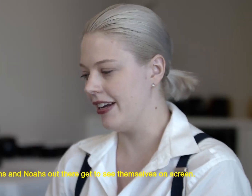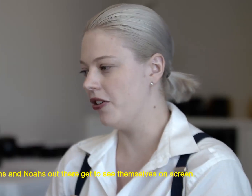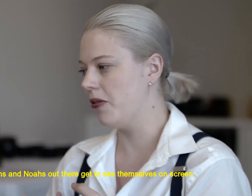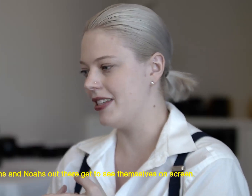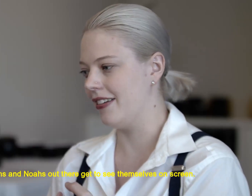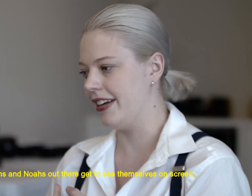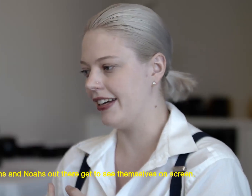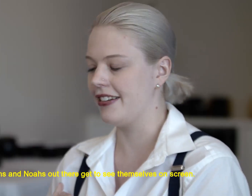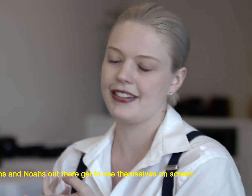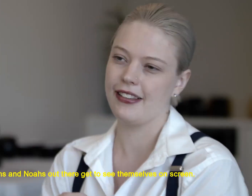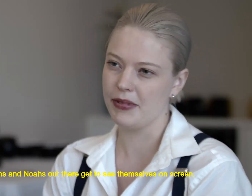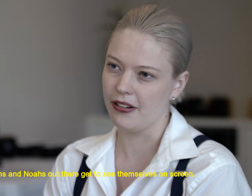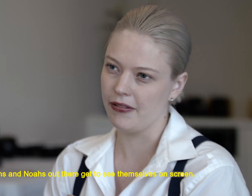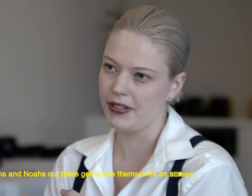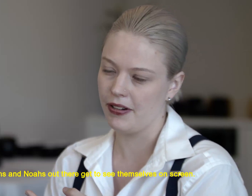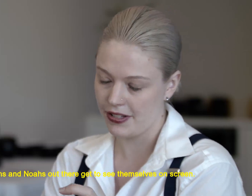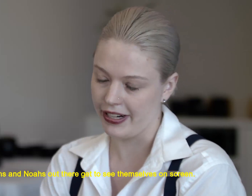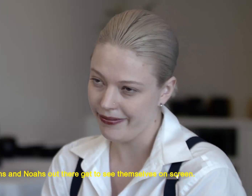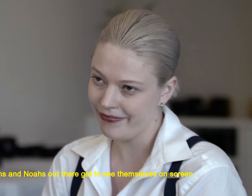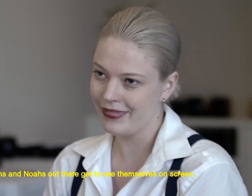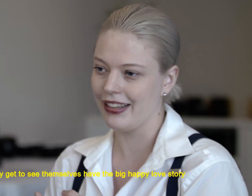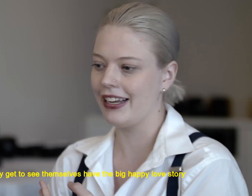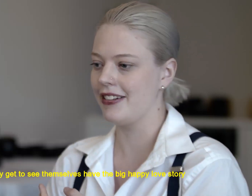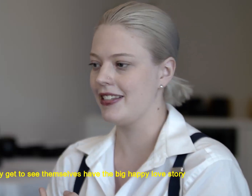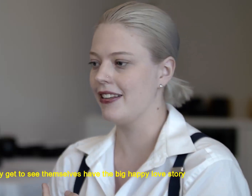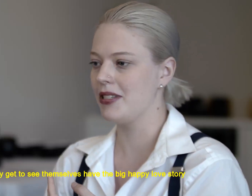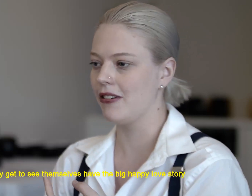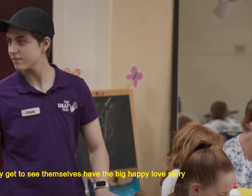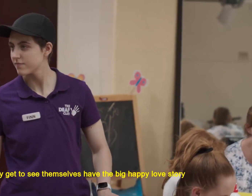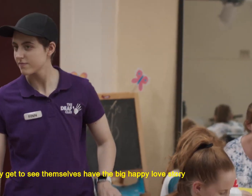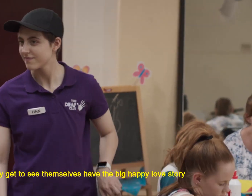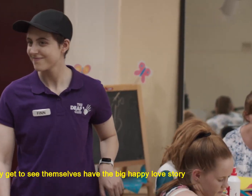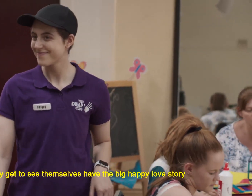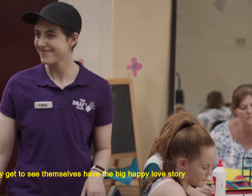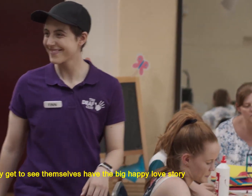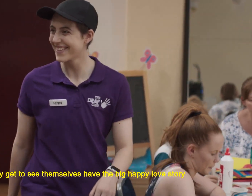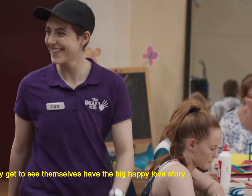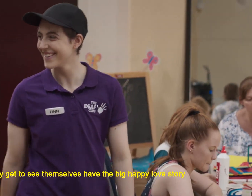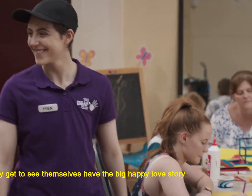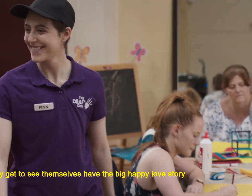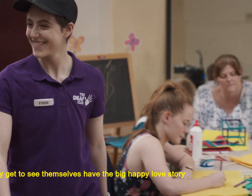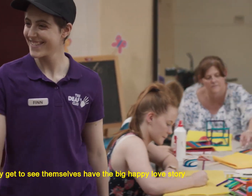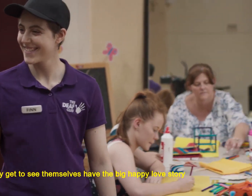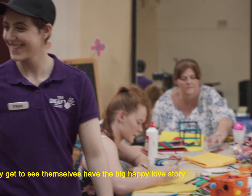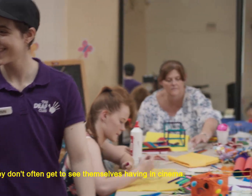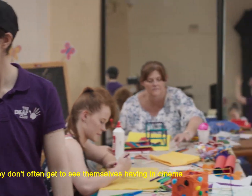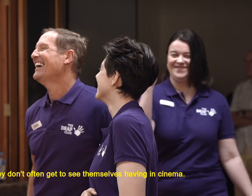and knowers out there get to see themselves on screen and they get to see themselves have the big happy love story and they